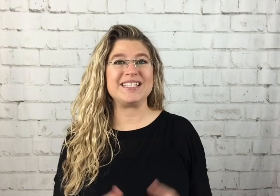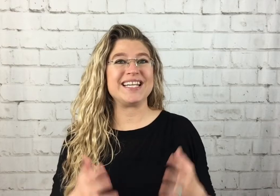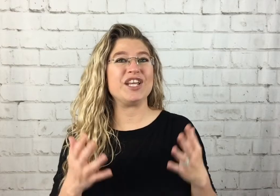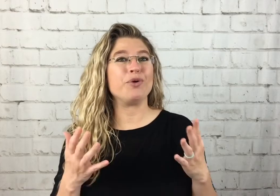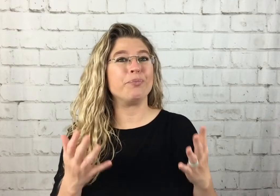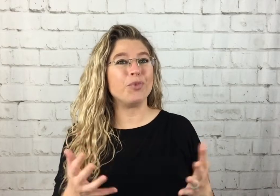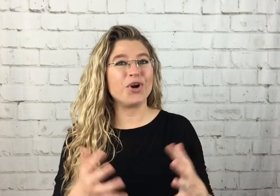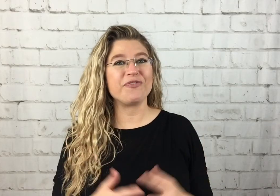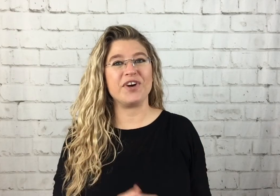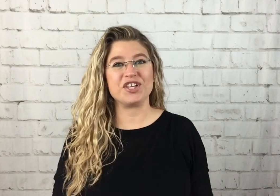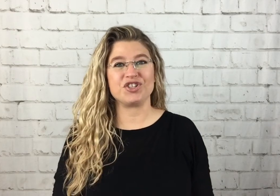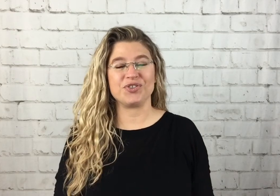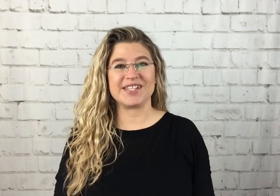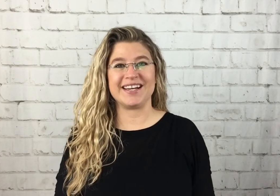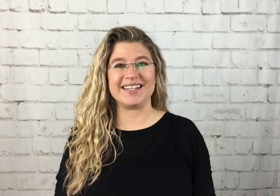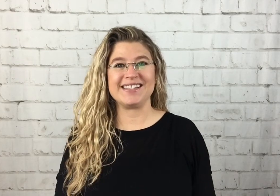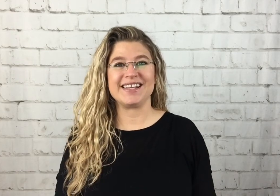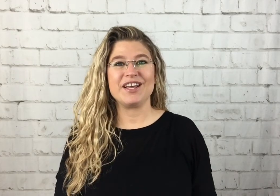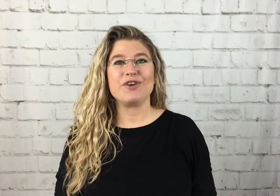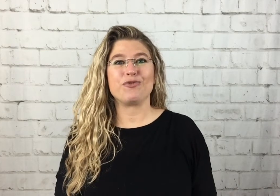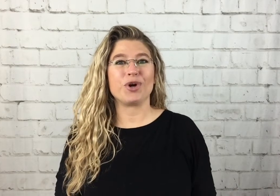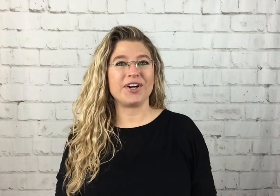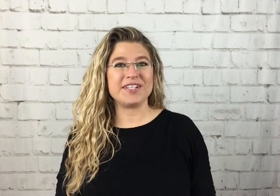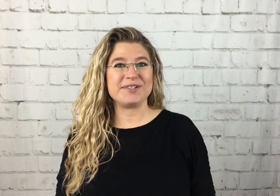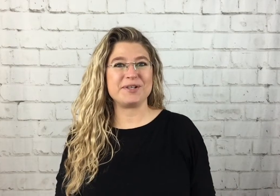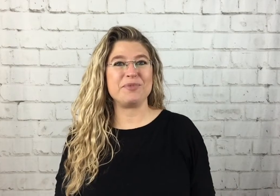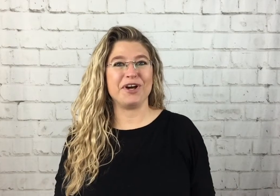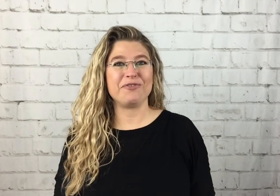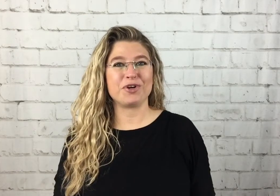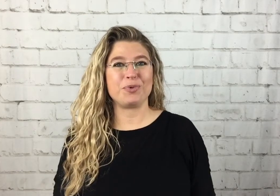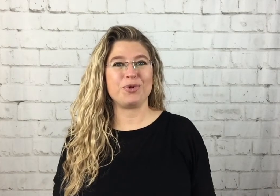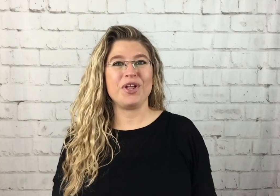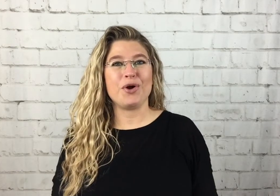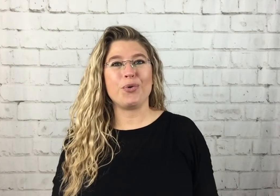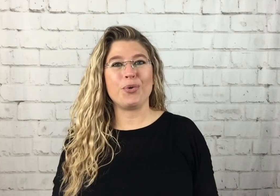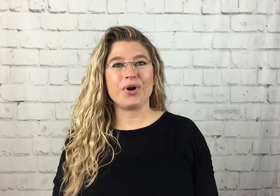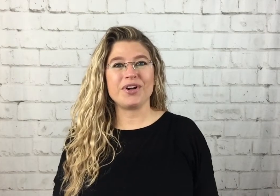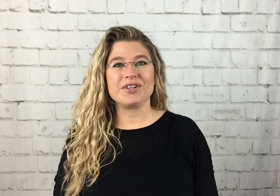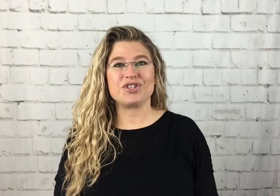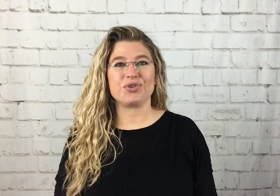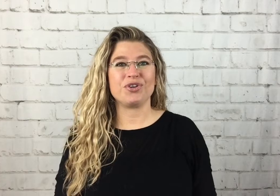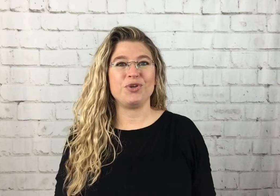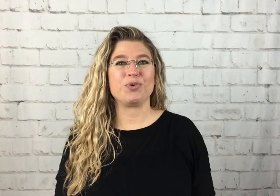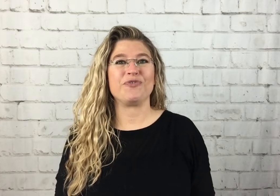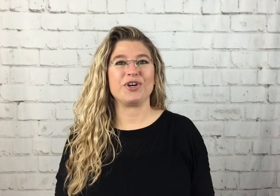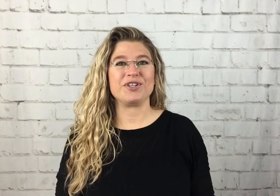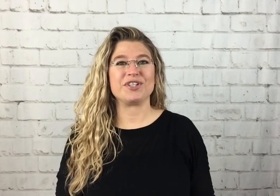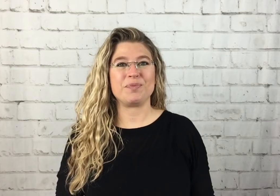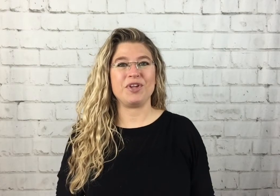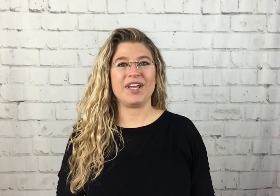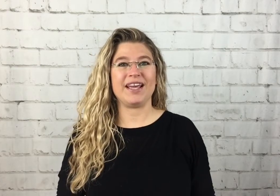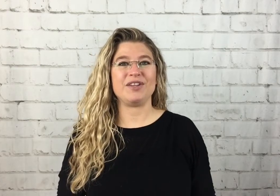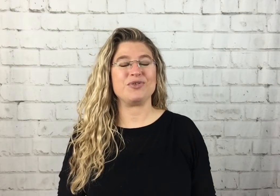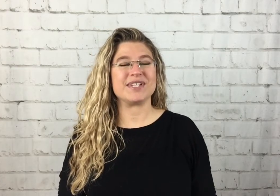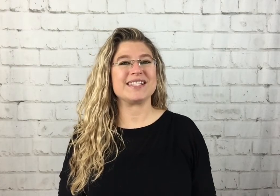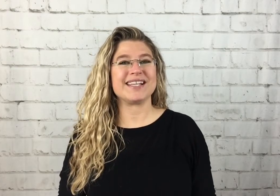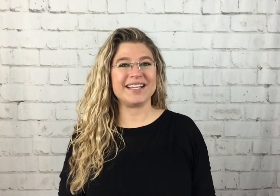10 more functional signs for autism, nonverbal, or children who prefer to communicate using sign